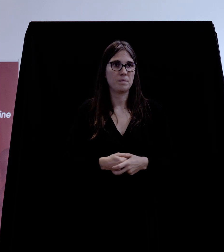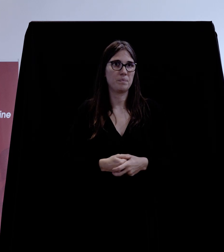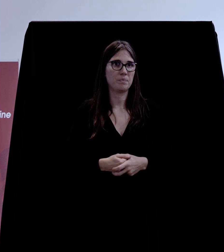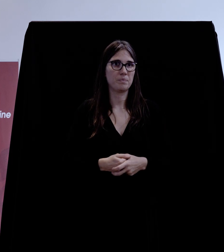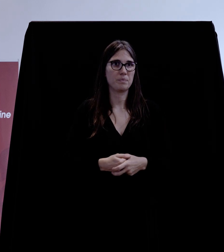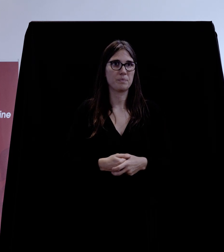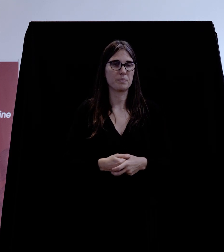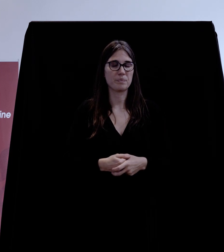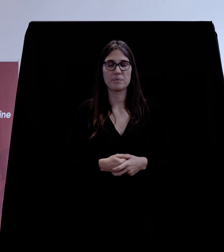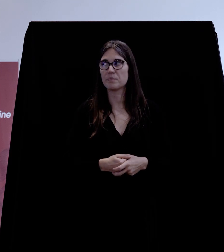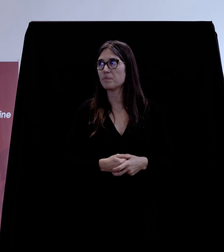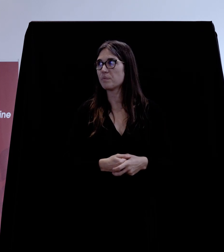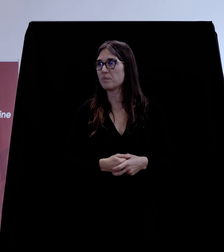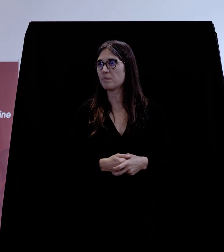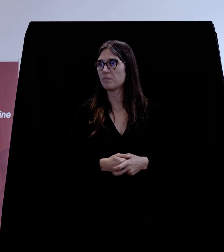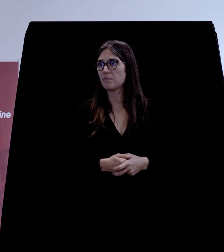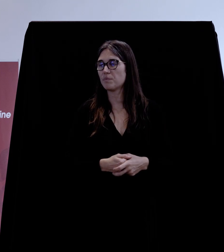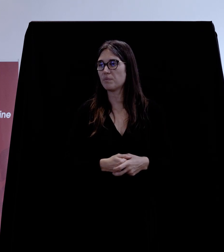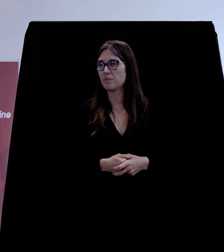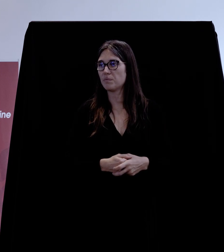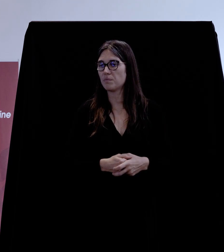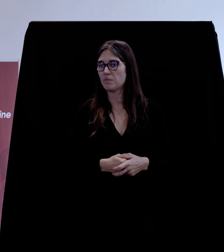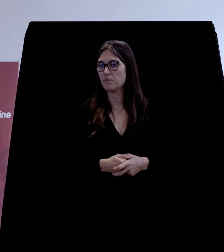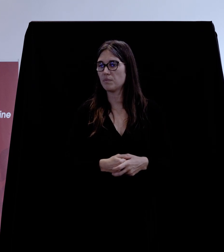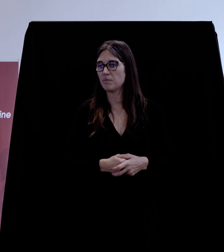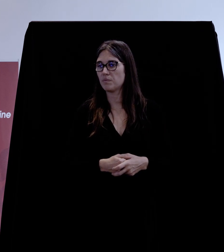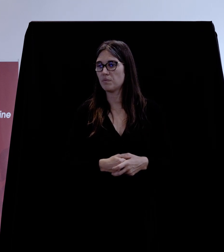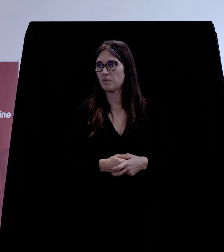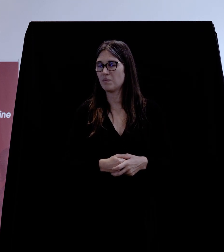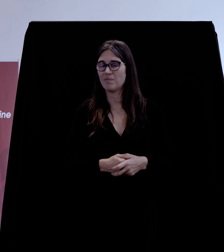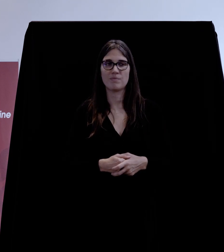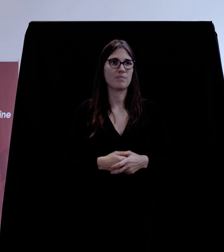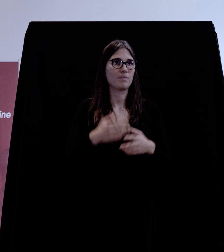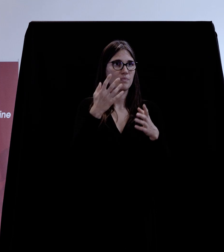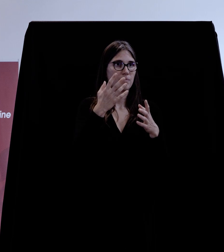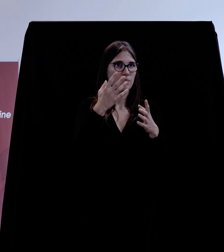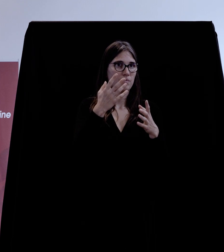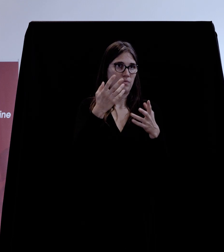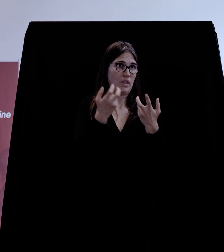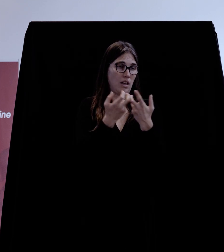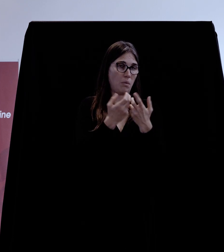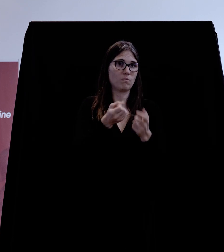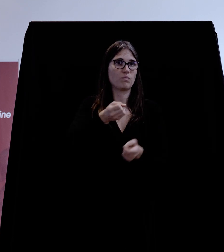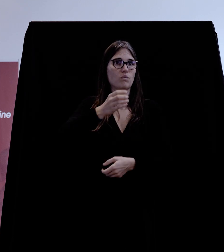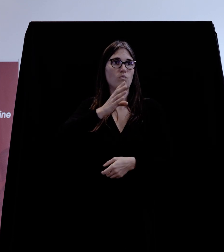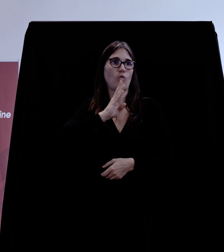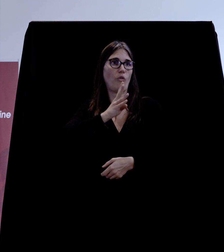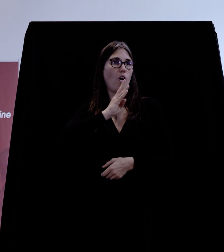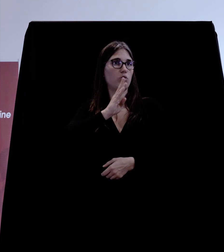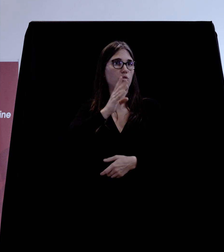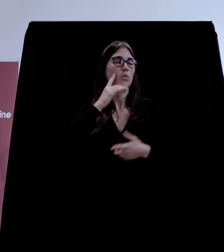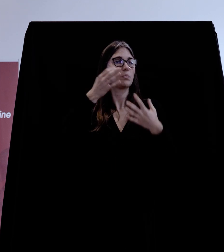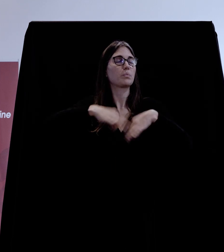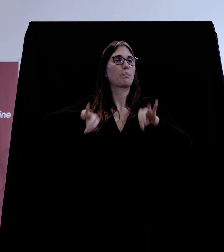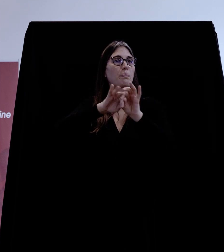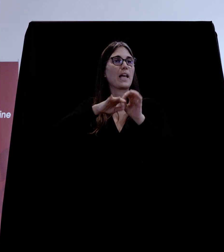that. Remember the German conference a few years ago? Father said, "Well, my son's being tested for autism next week." I said,